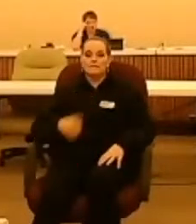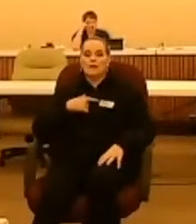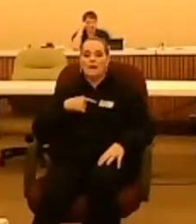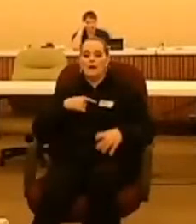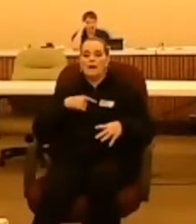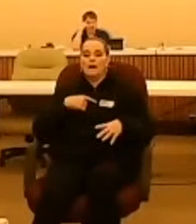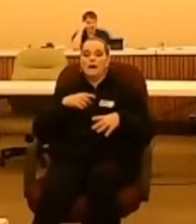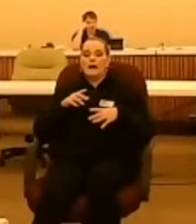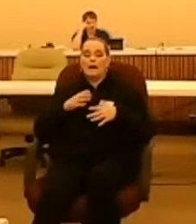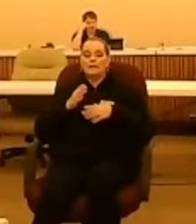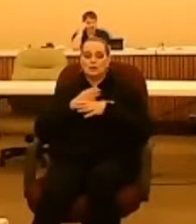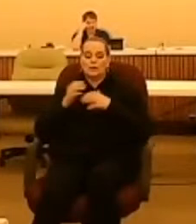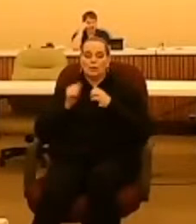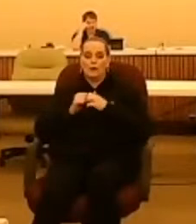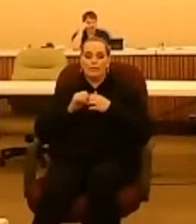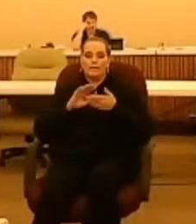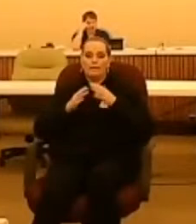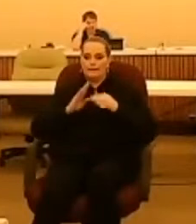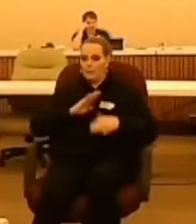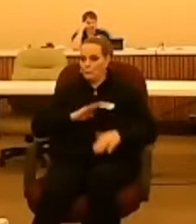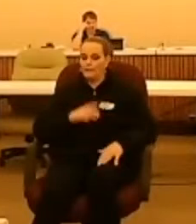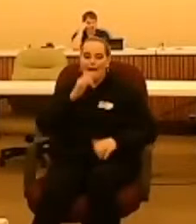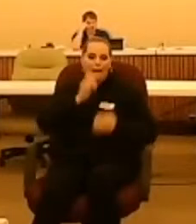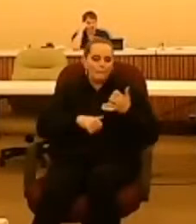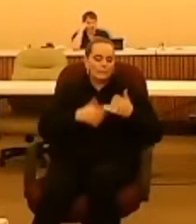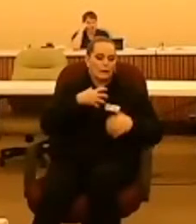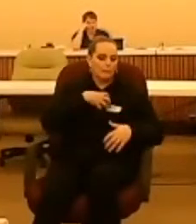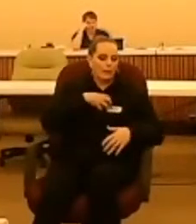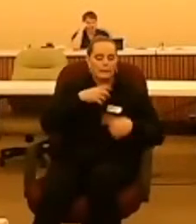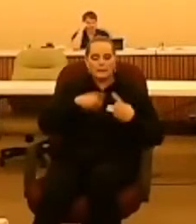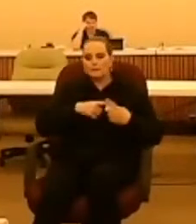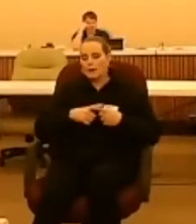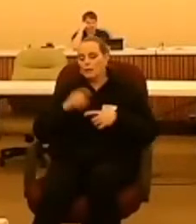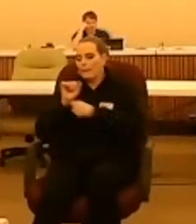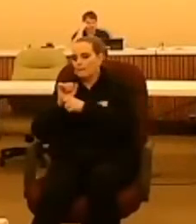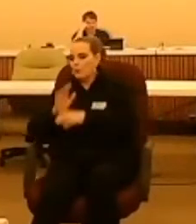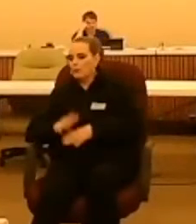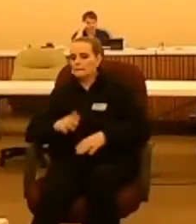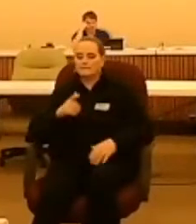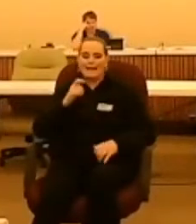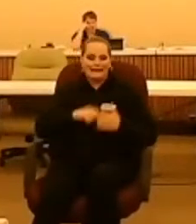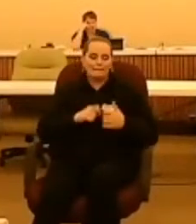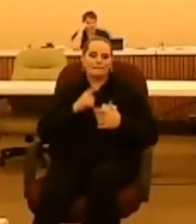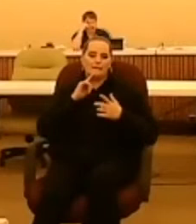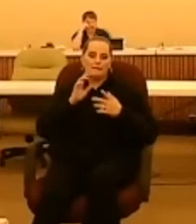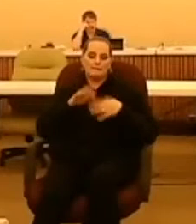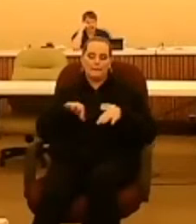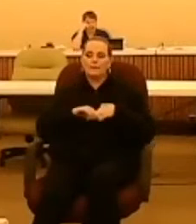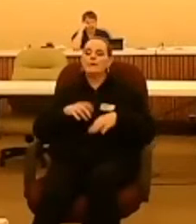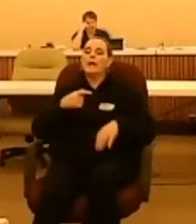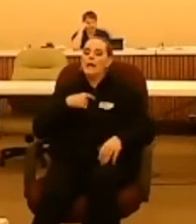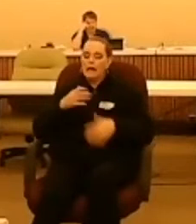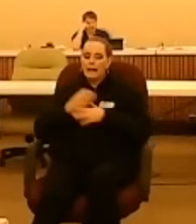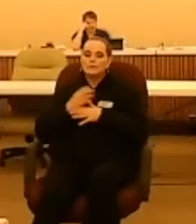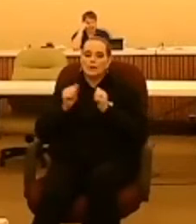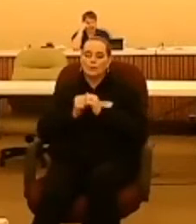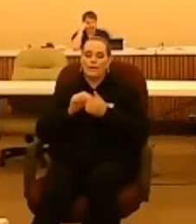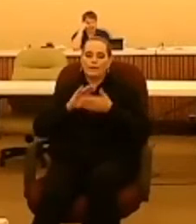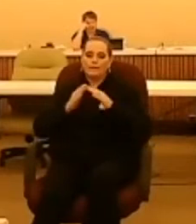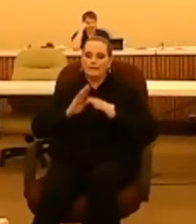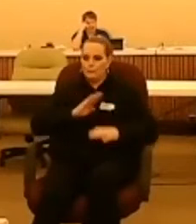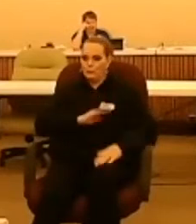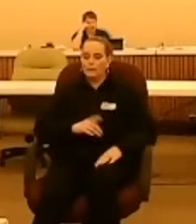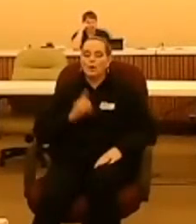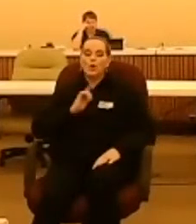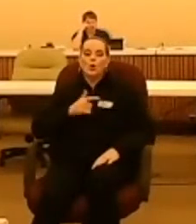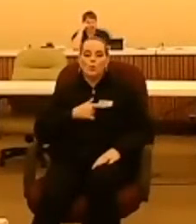board. Every complaint about employees, significant complaint about employees, I've shared with the town board. We've kept the